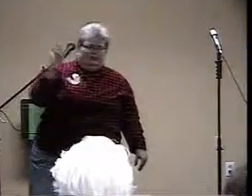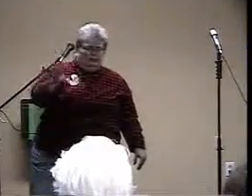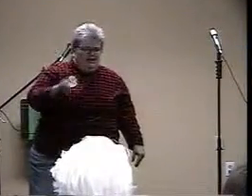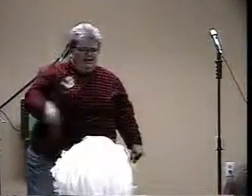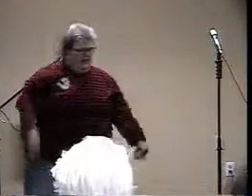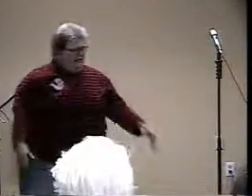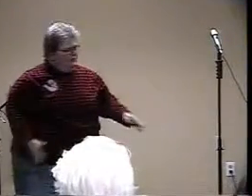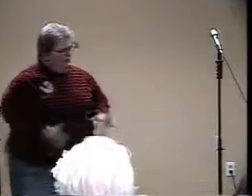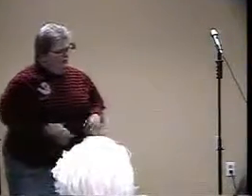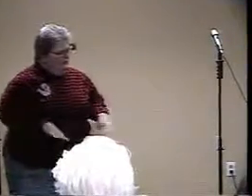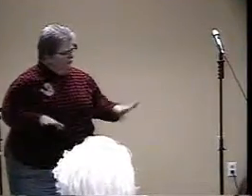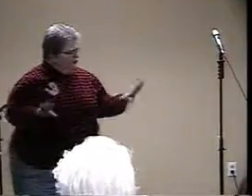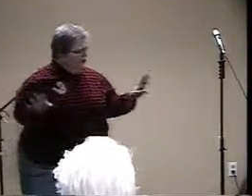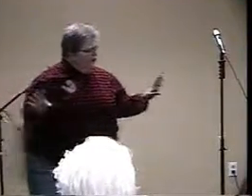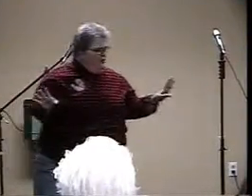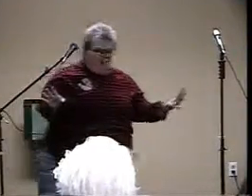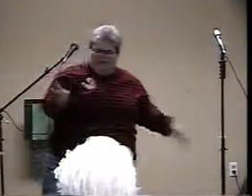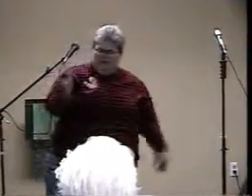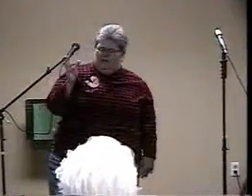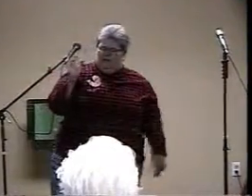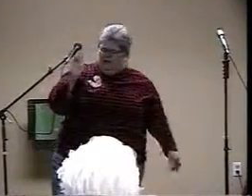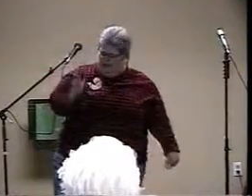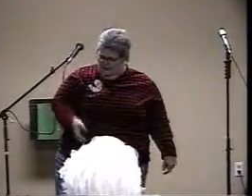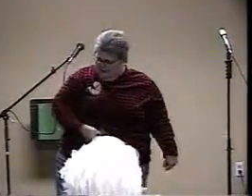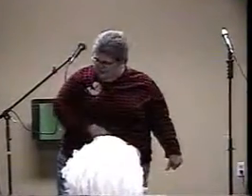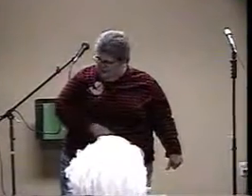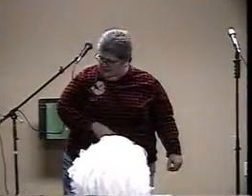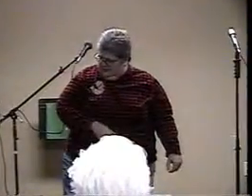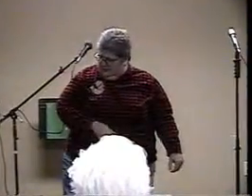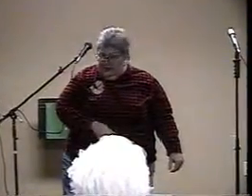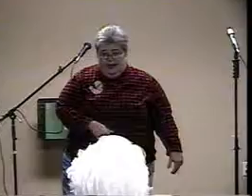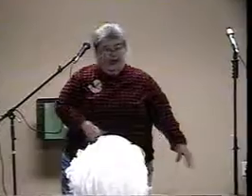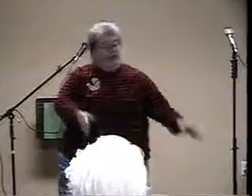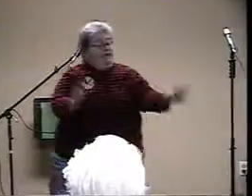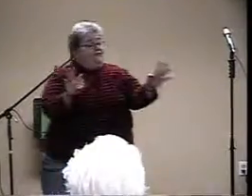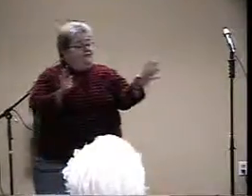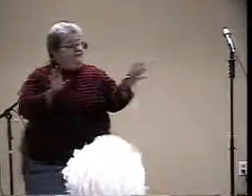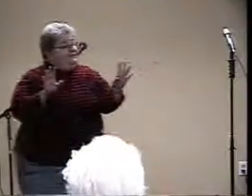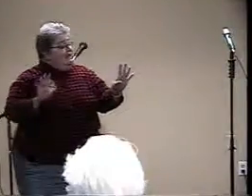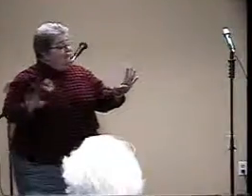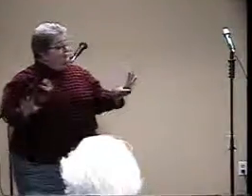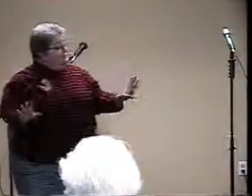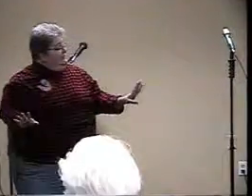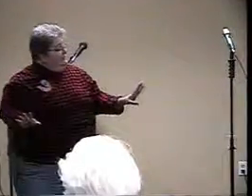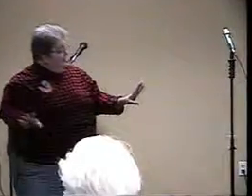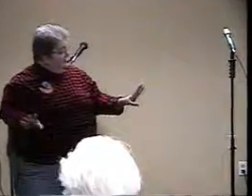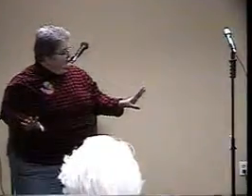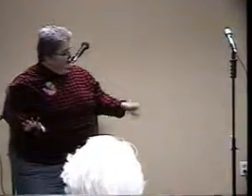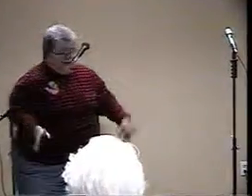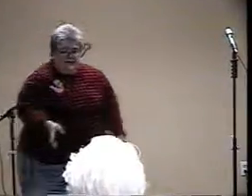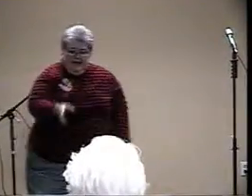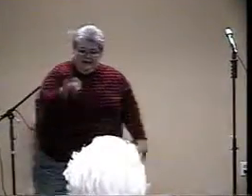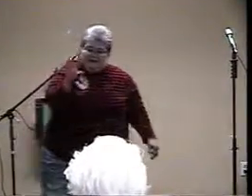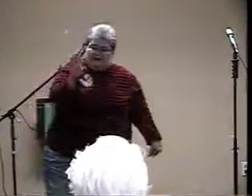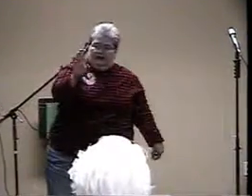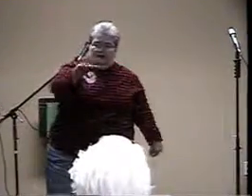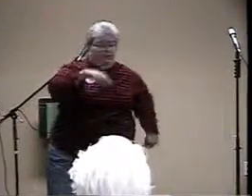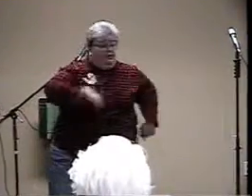for 3 days with no food, no water. He was hungry. And finally he came to a little town. And he saw